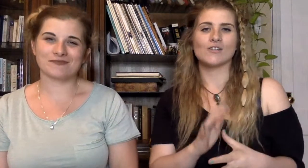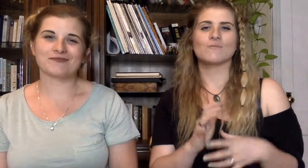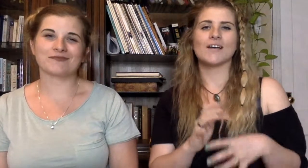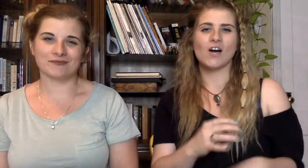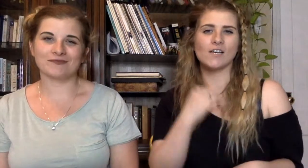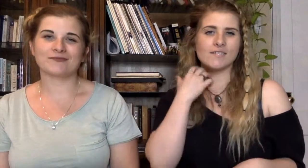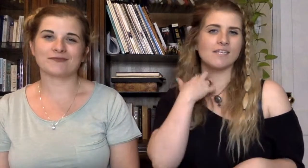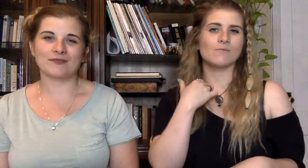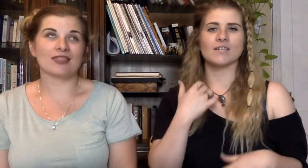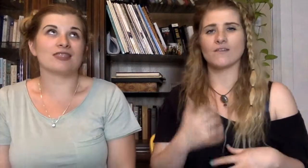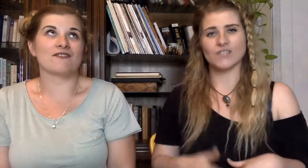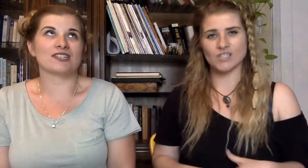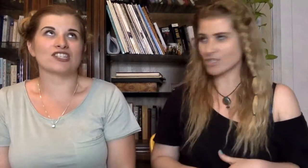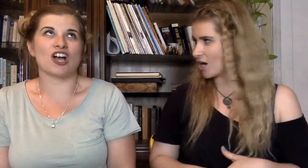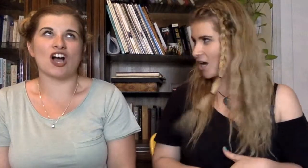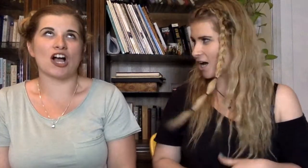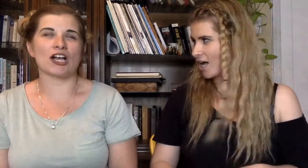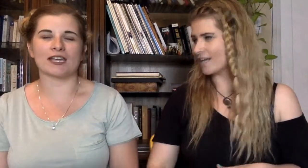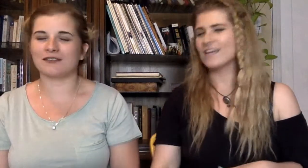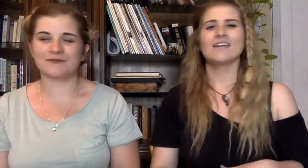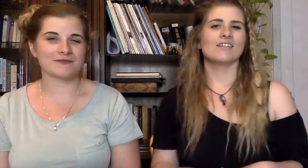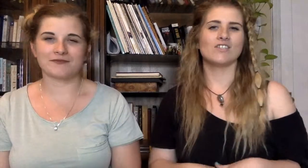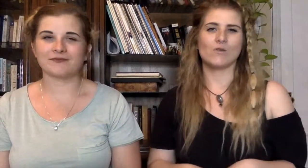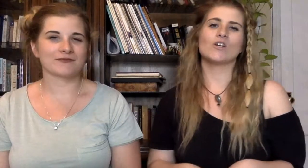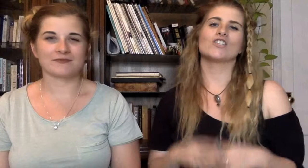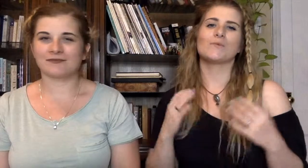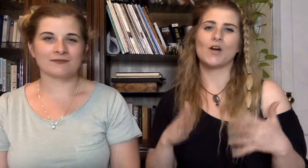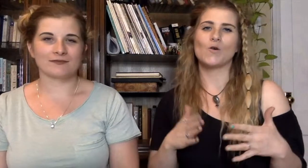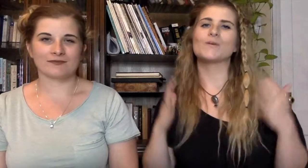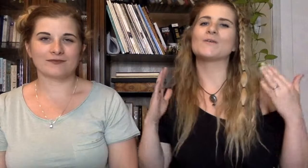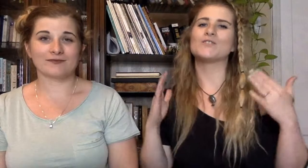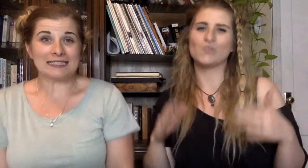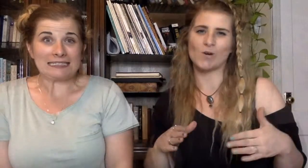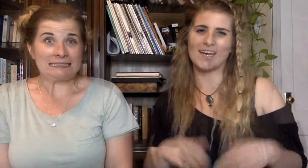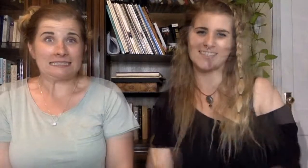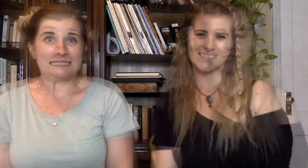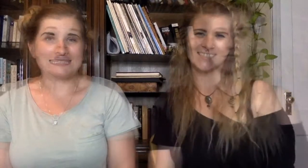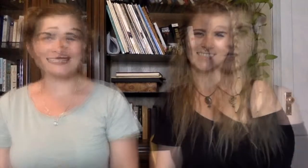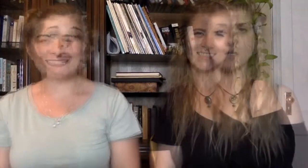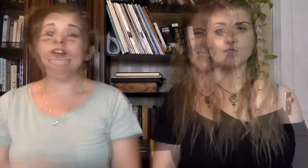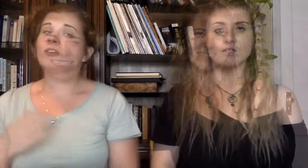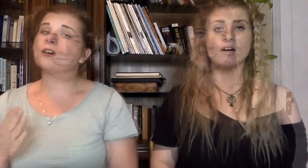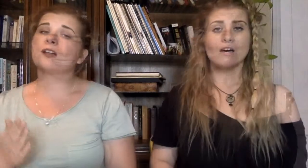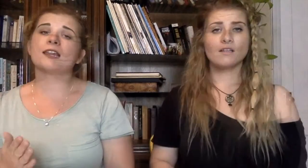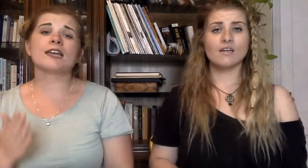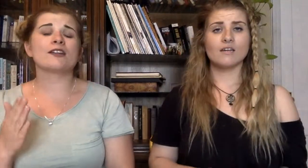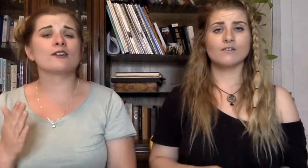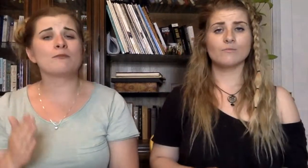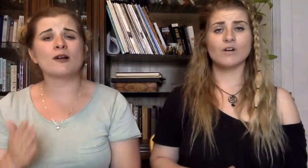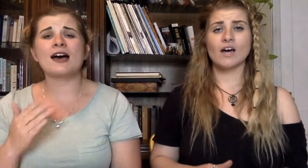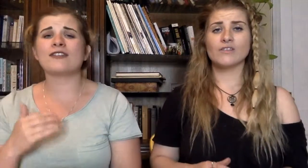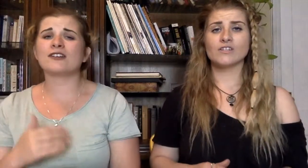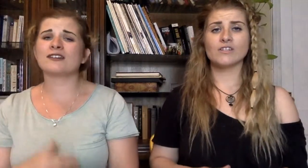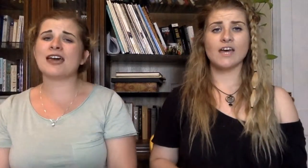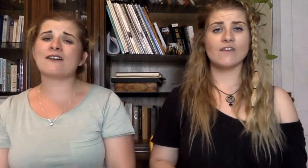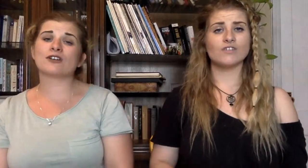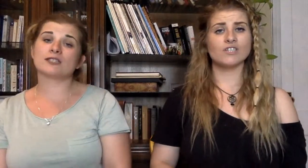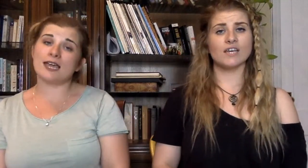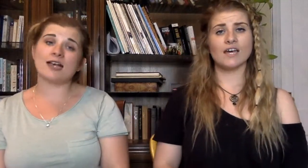by Halsey. We love this song. It's so good, so we hope you enjoy. Your little brother never tells